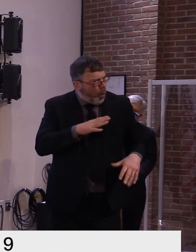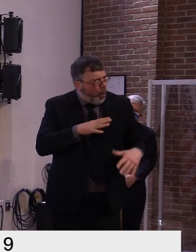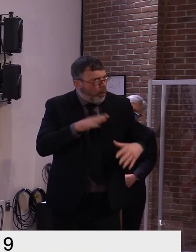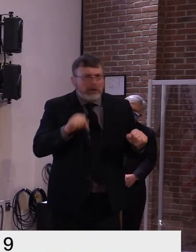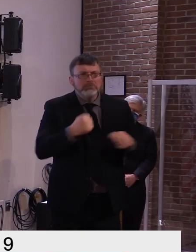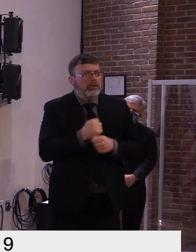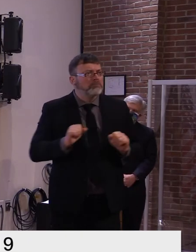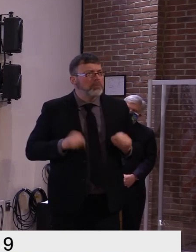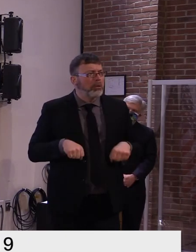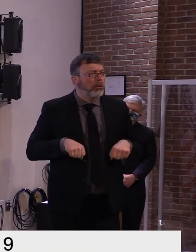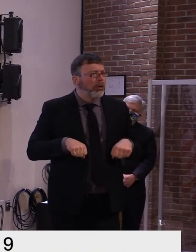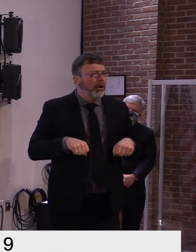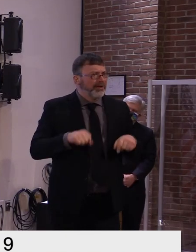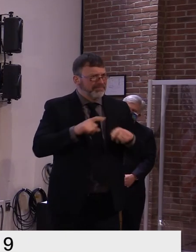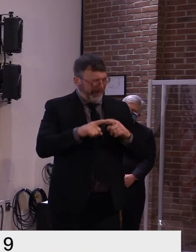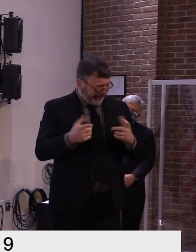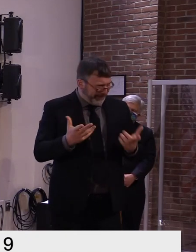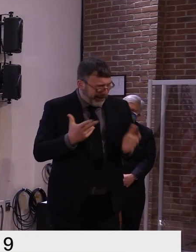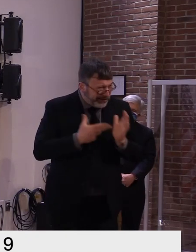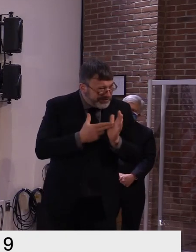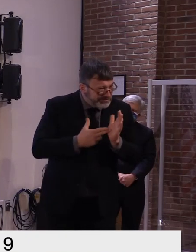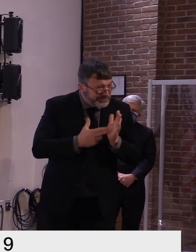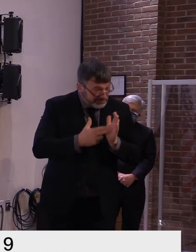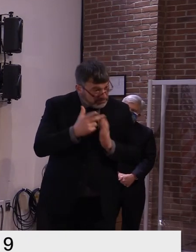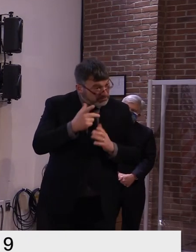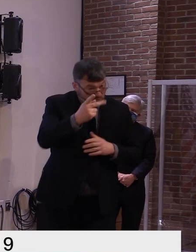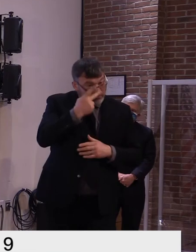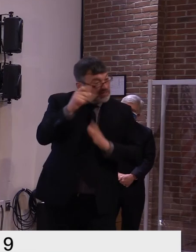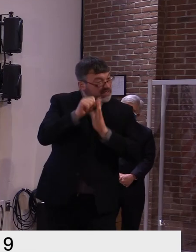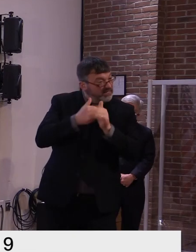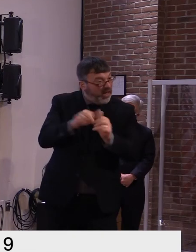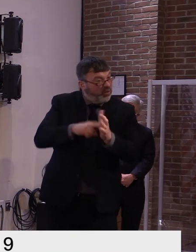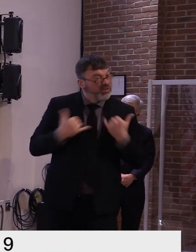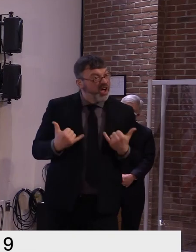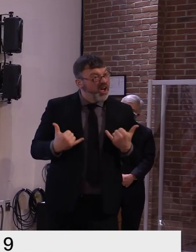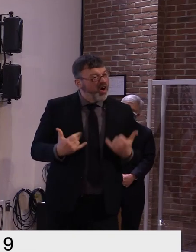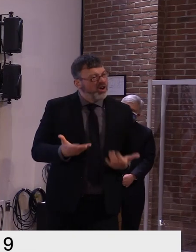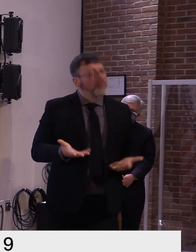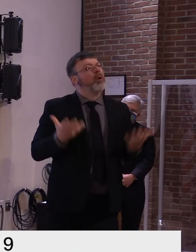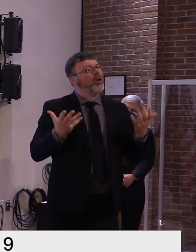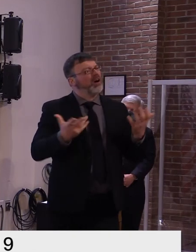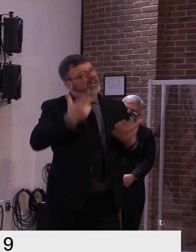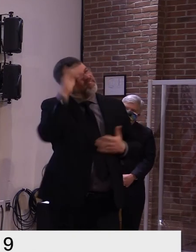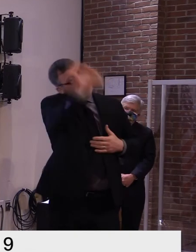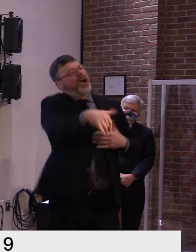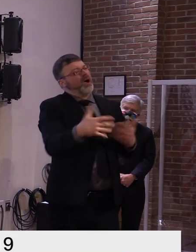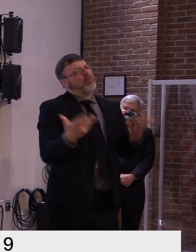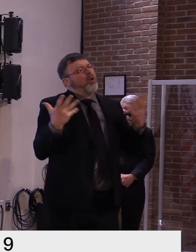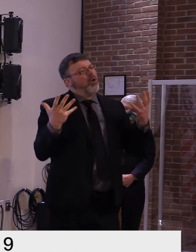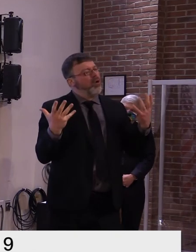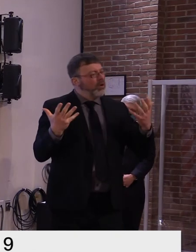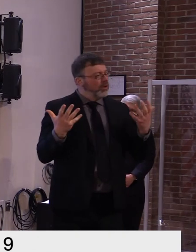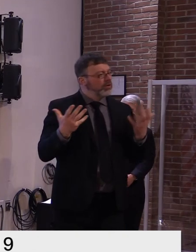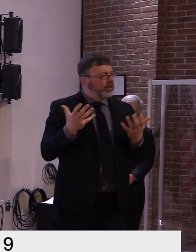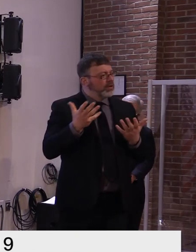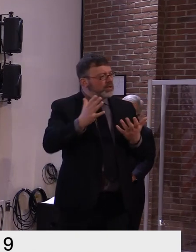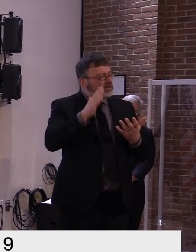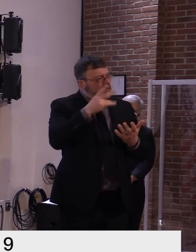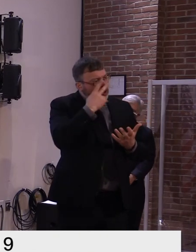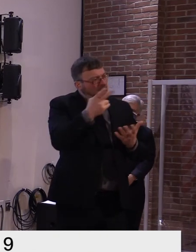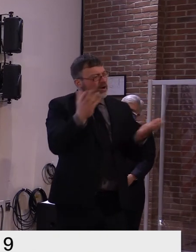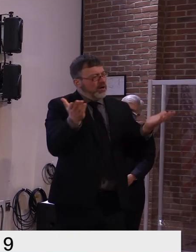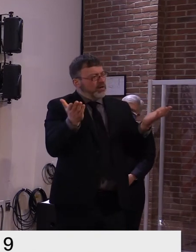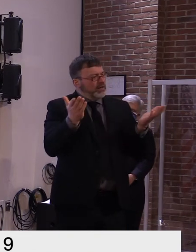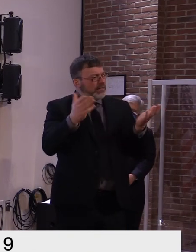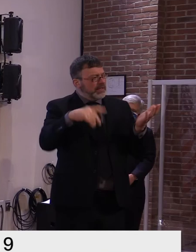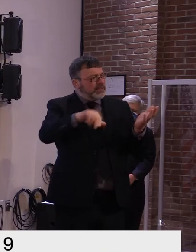realistic to think about an October wedding in 2021 than it was in 2020. But having said that,